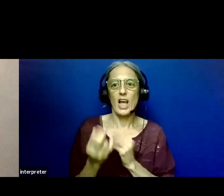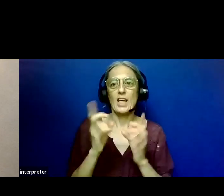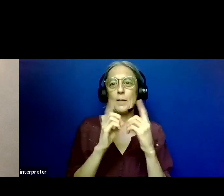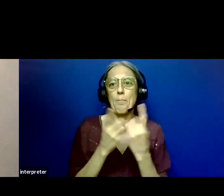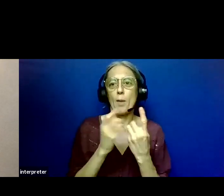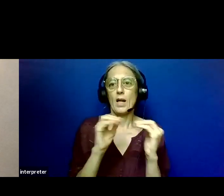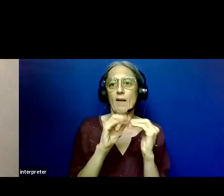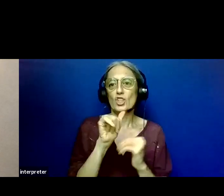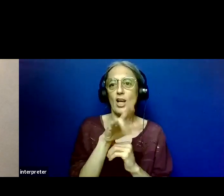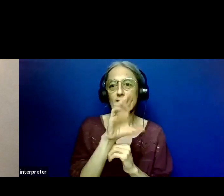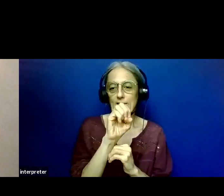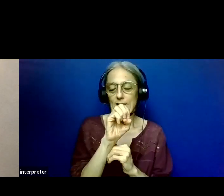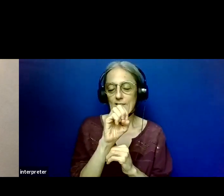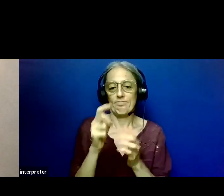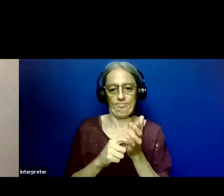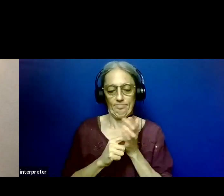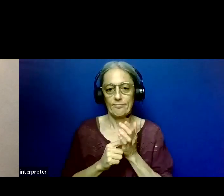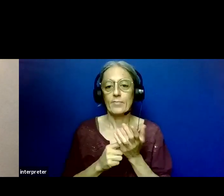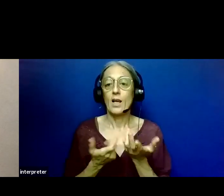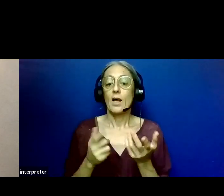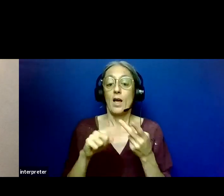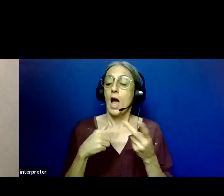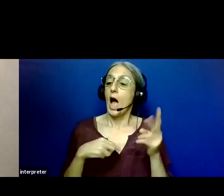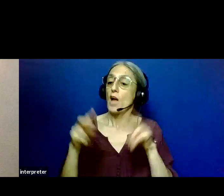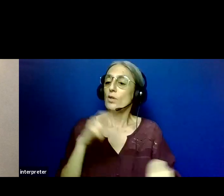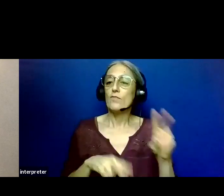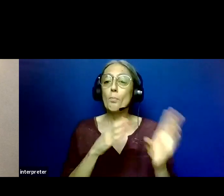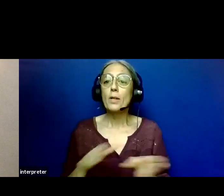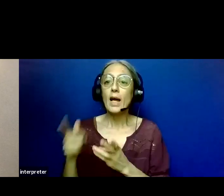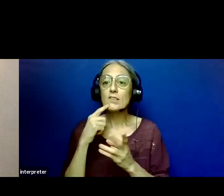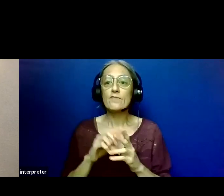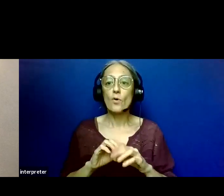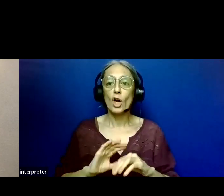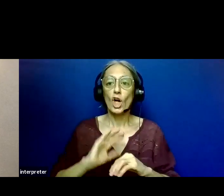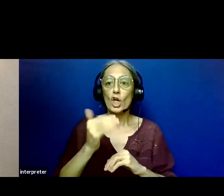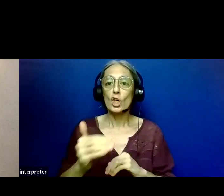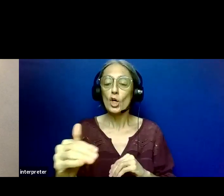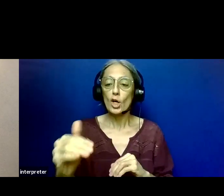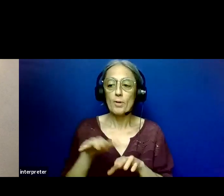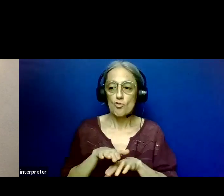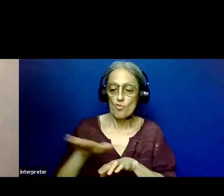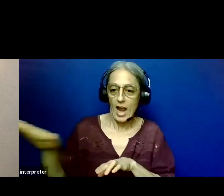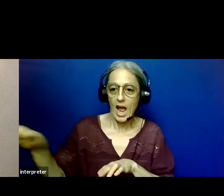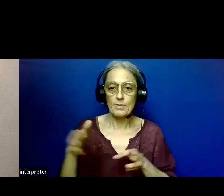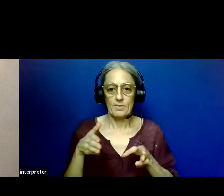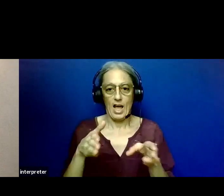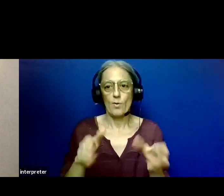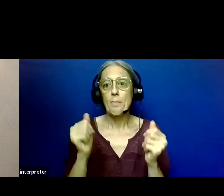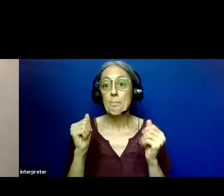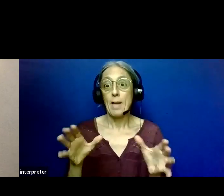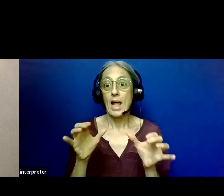I review plans for curb ramps and sidewalks. There are so many that are submitted from engineers that are wrong, so we have to do